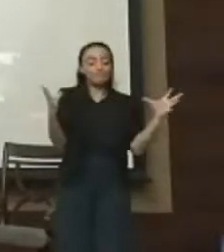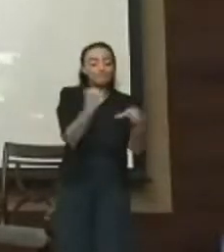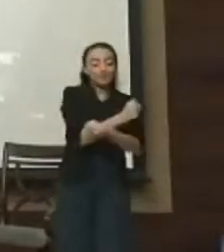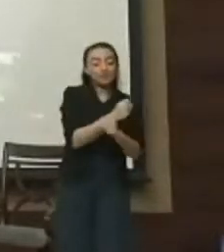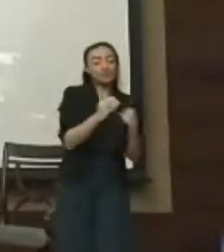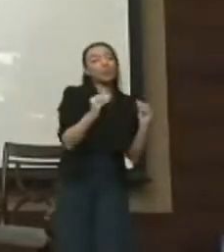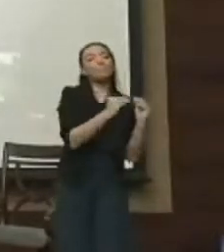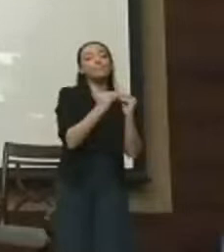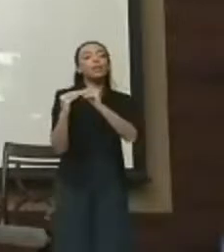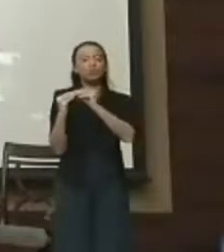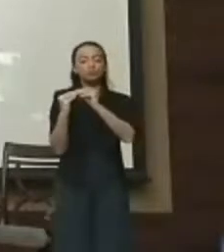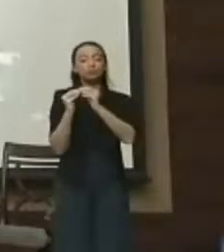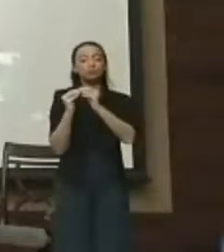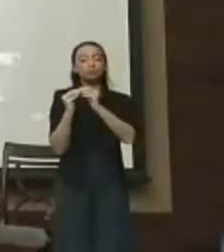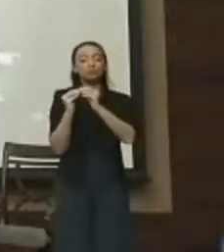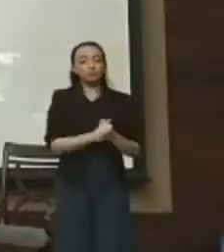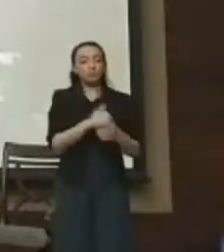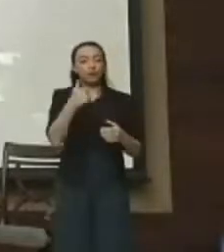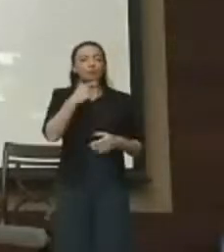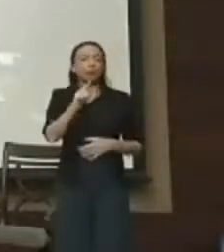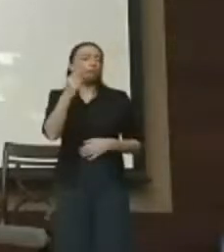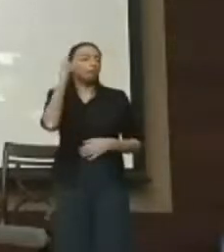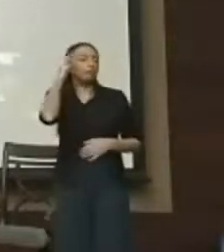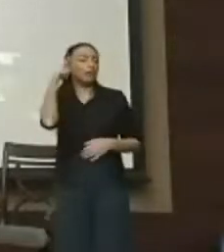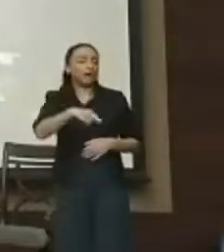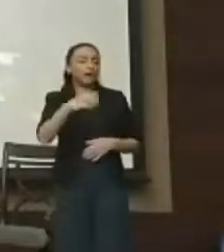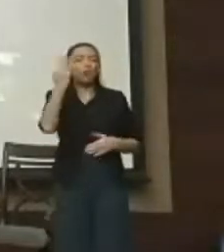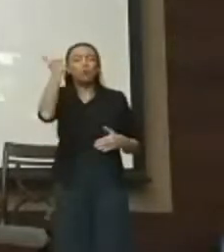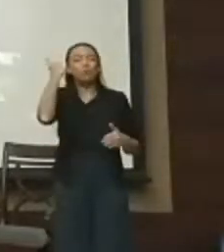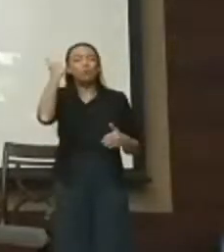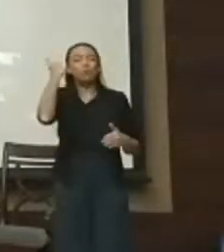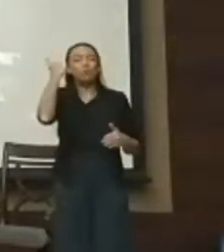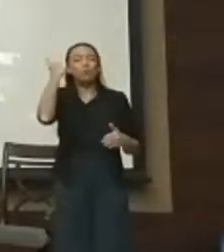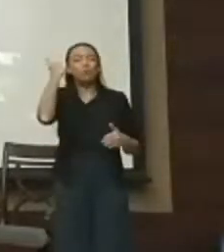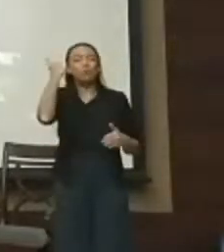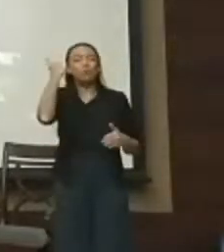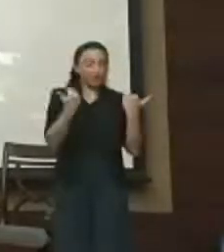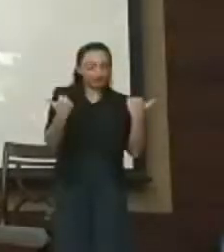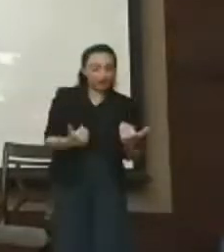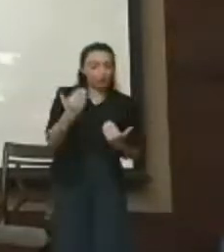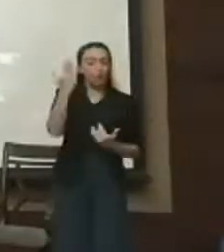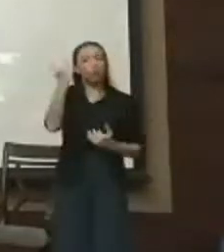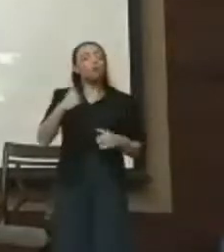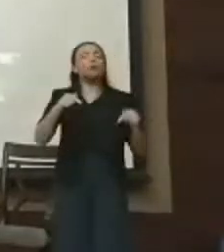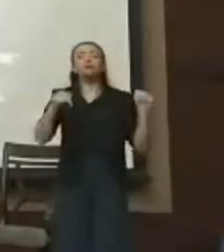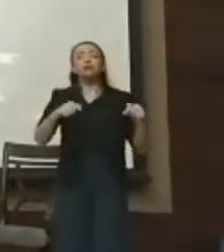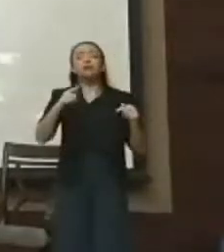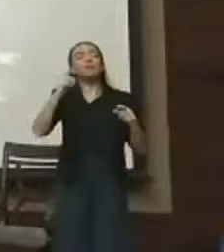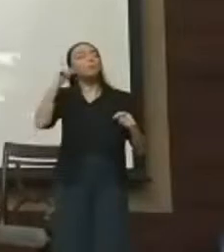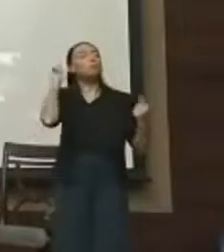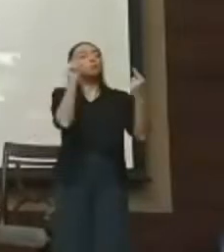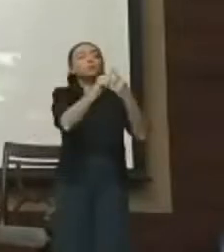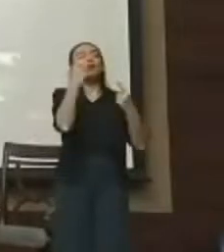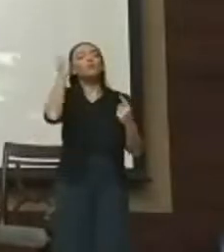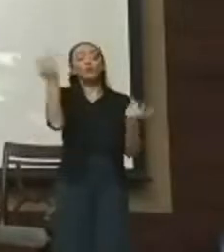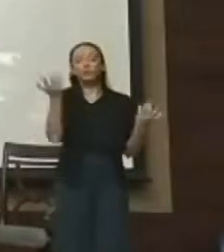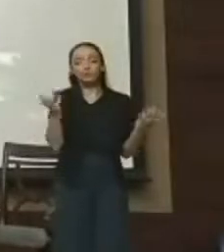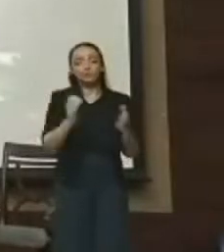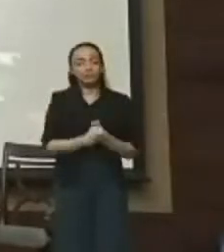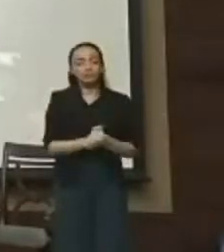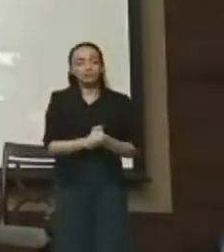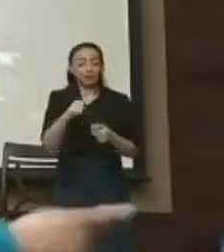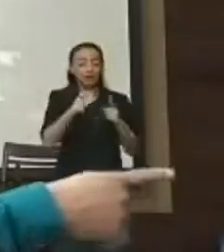The question that comes to us is, why this campaign and why now? So the disability sector